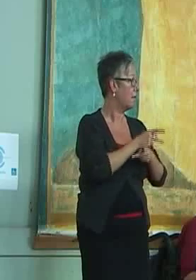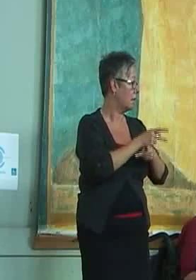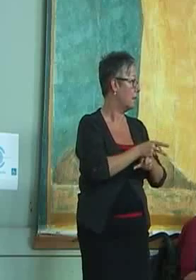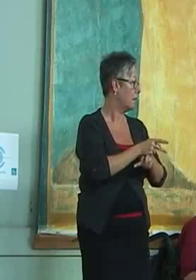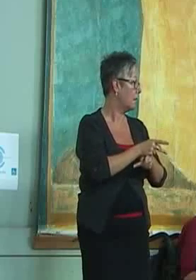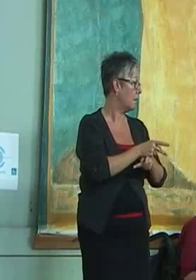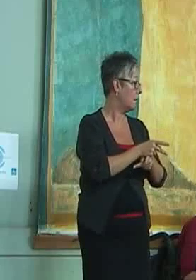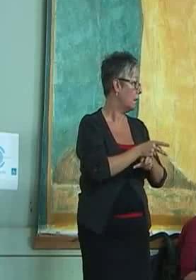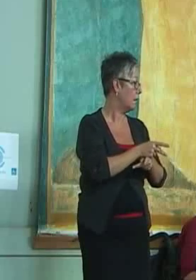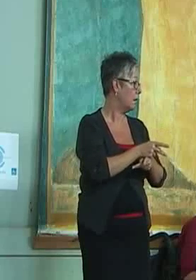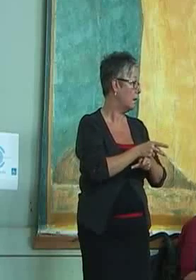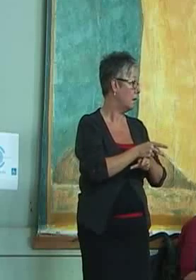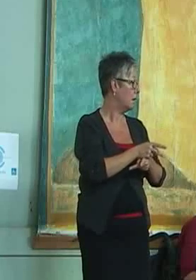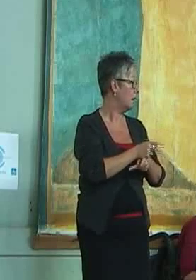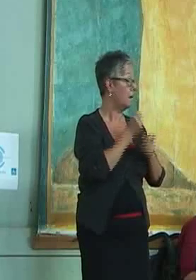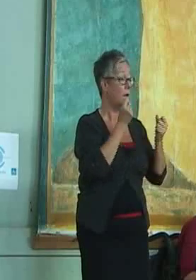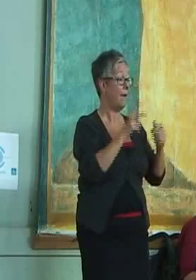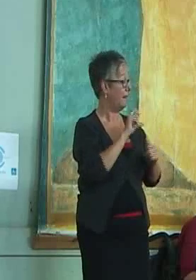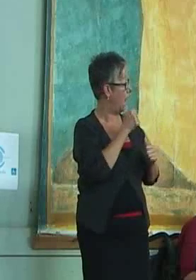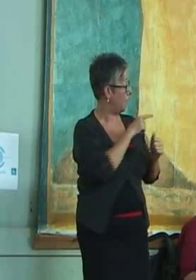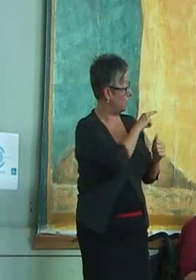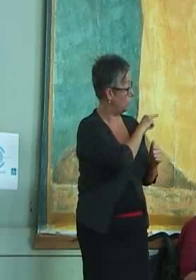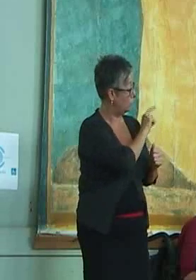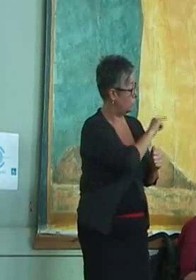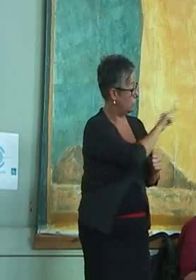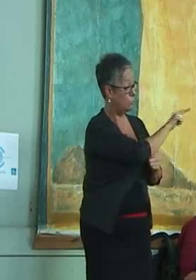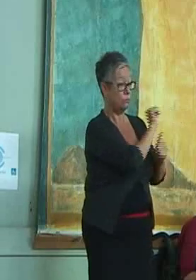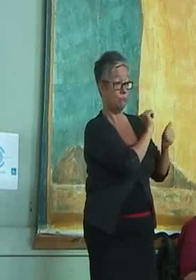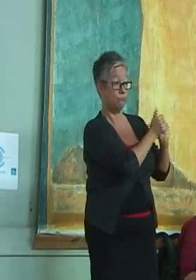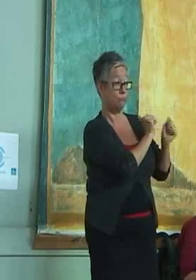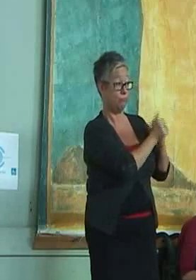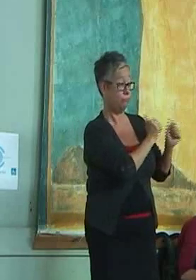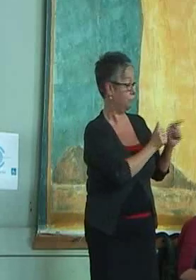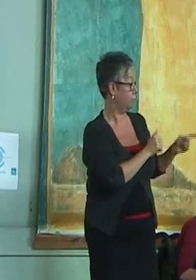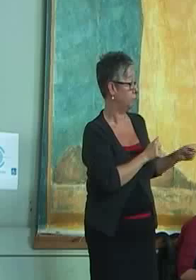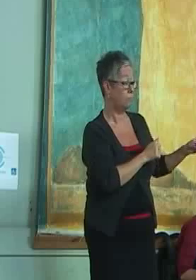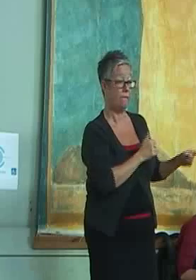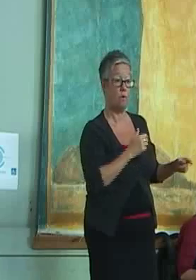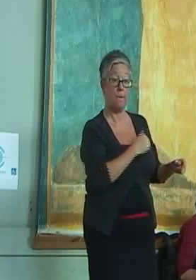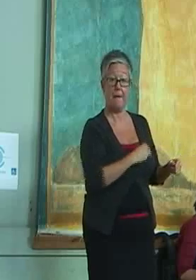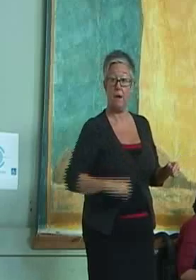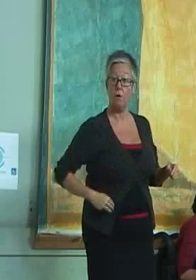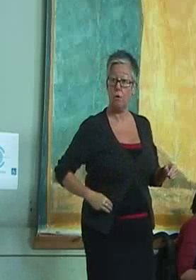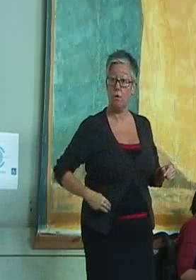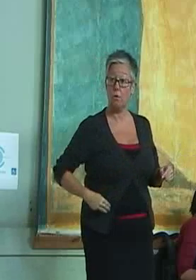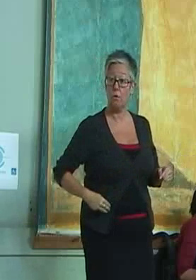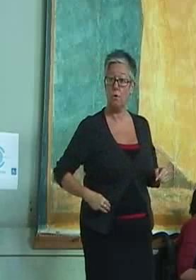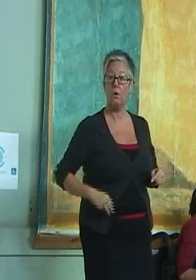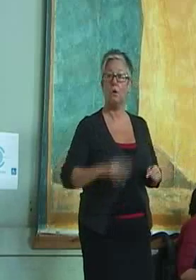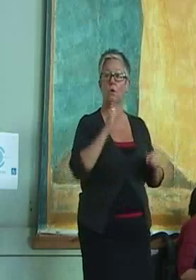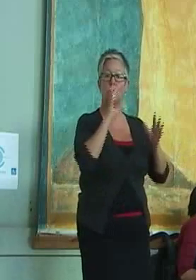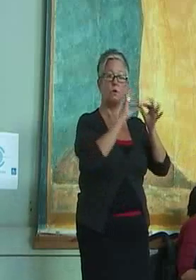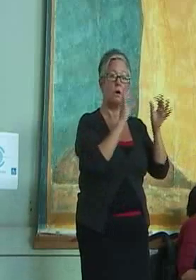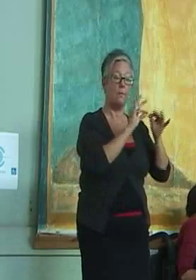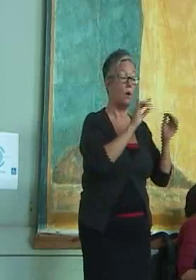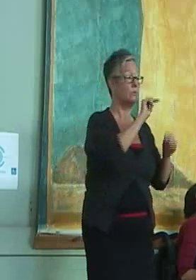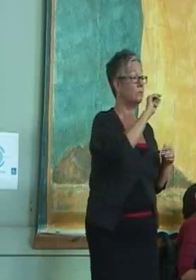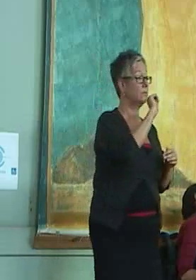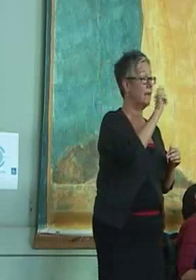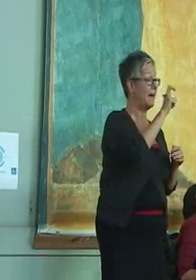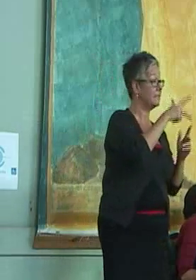many of the other competitors who are calling for very large either tax cuts or